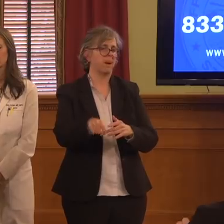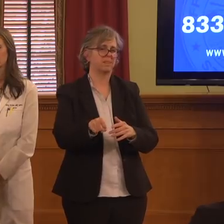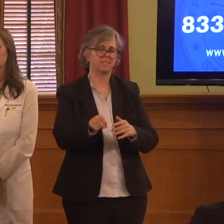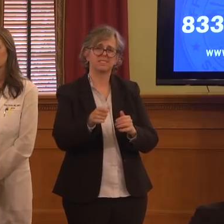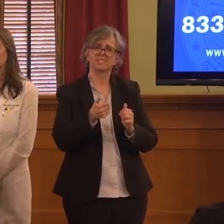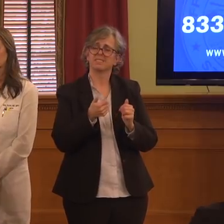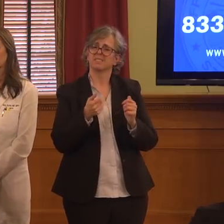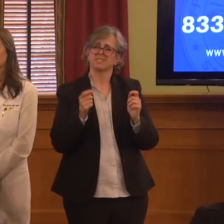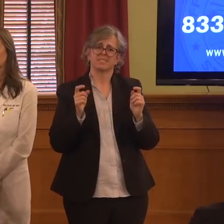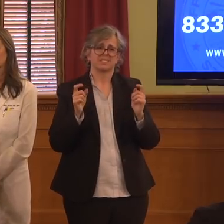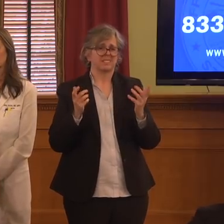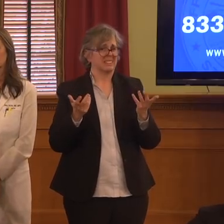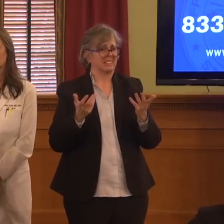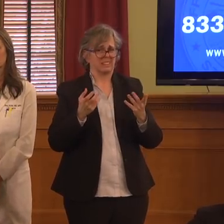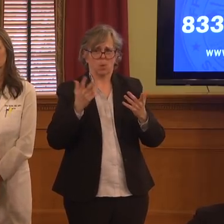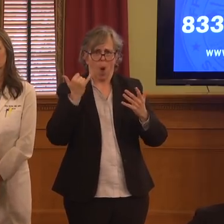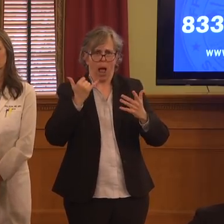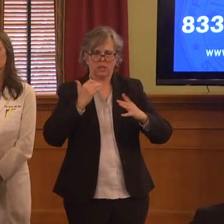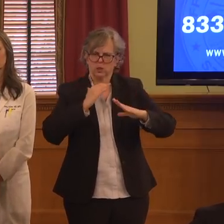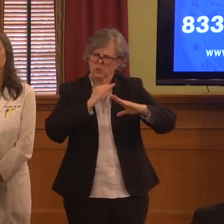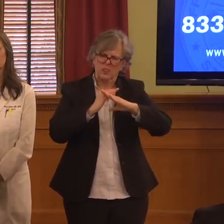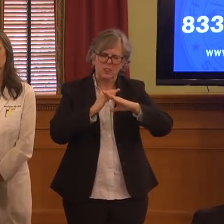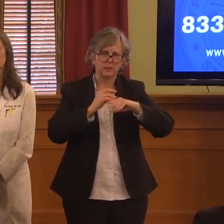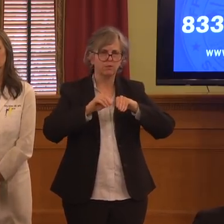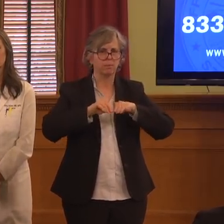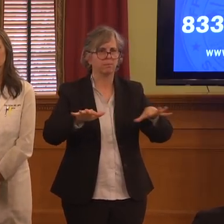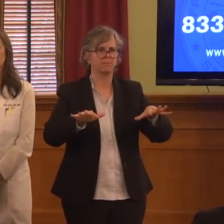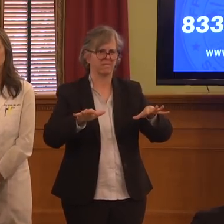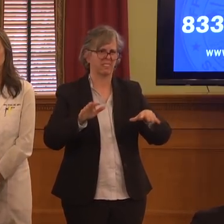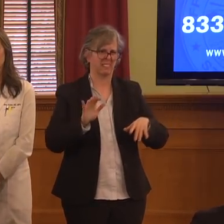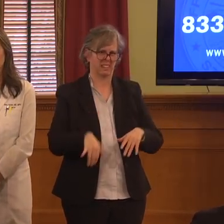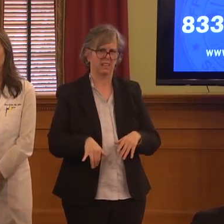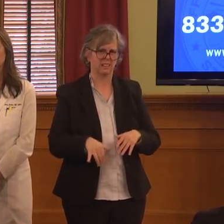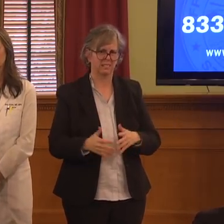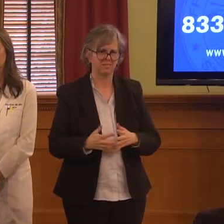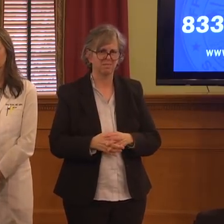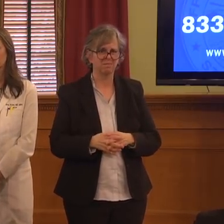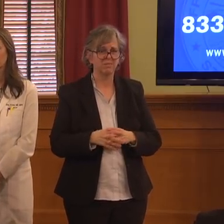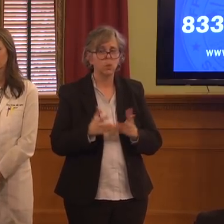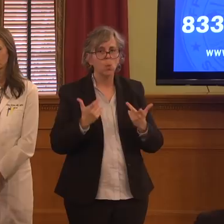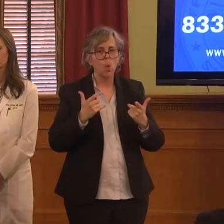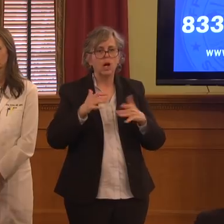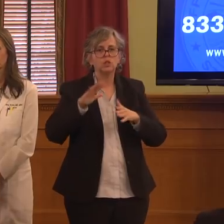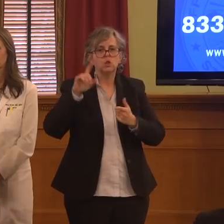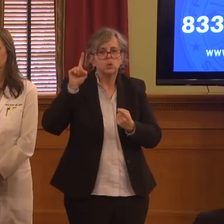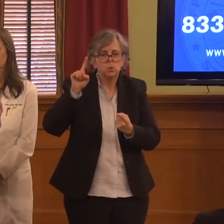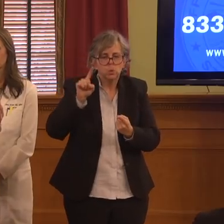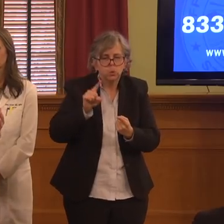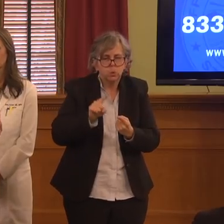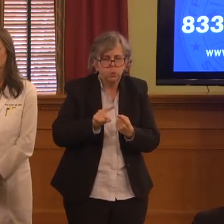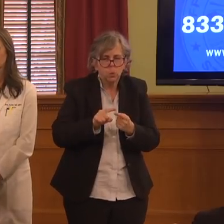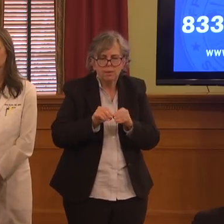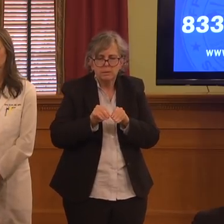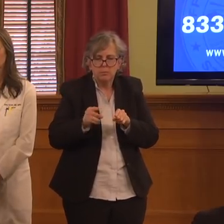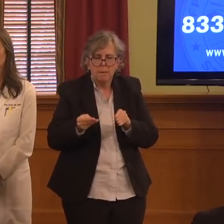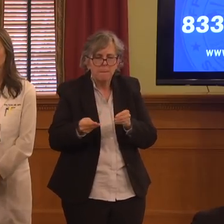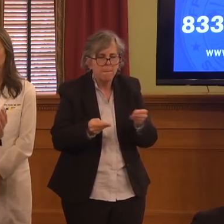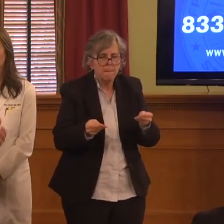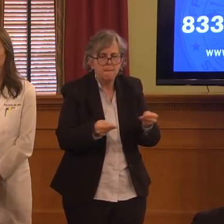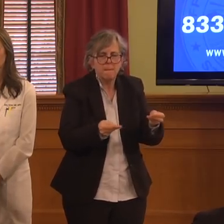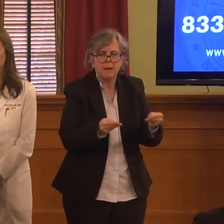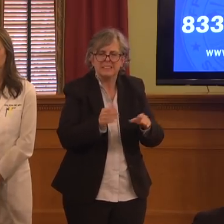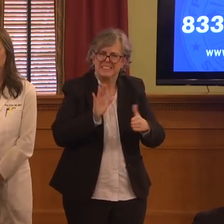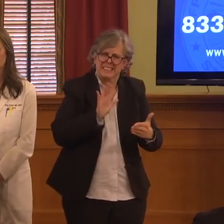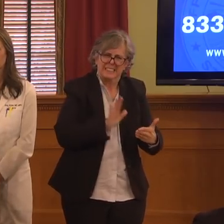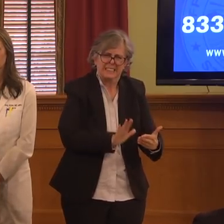interruption. We have to do everything that we can to slow down the spread of